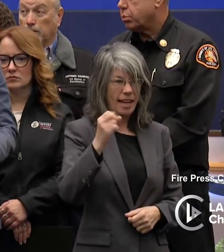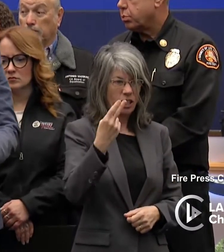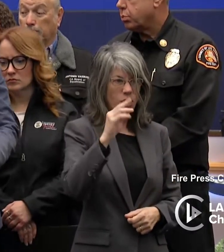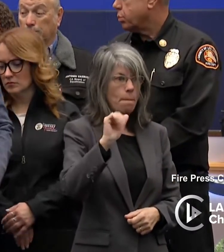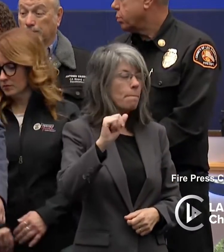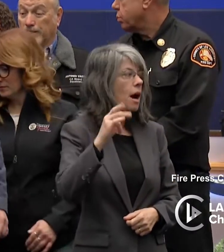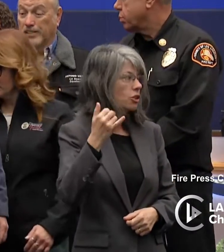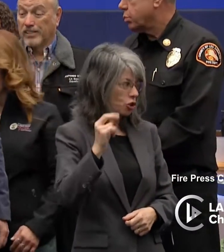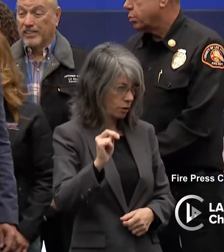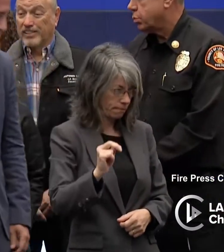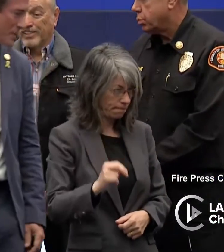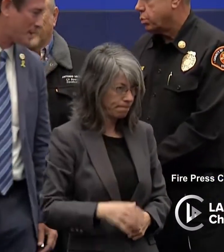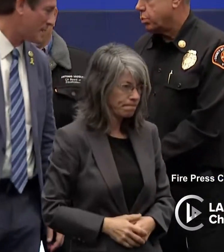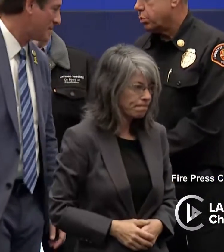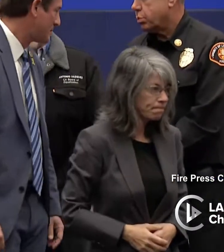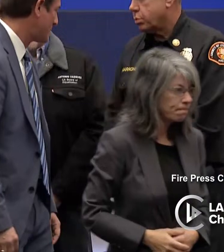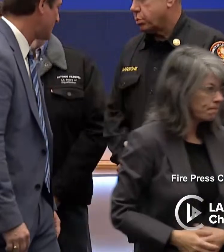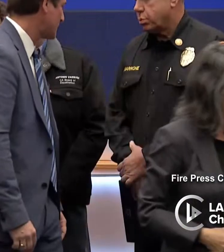Mahajan.